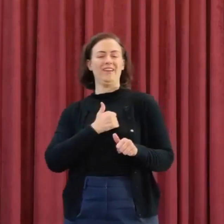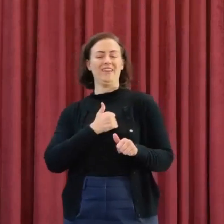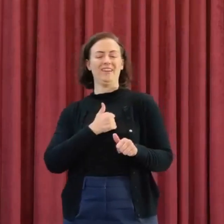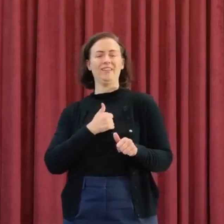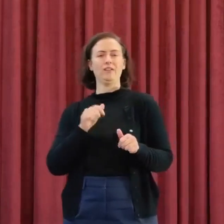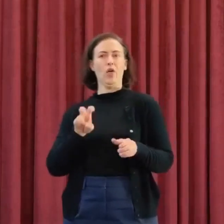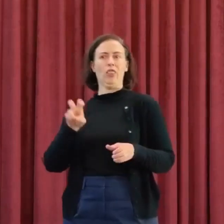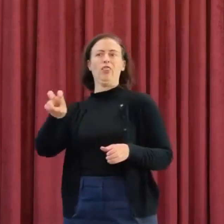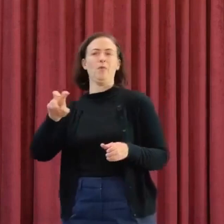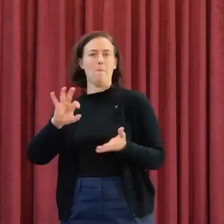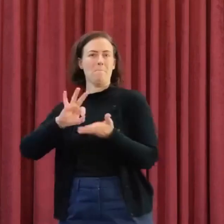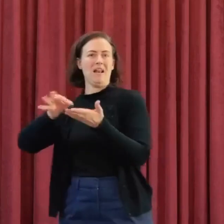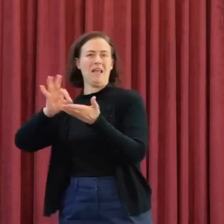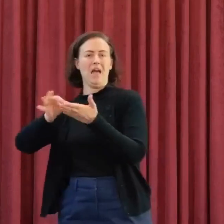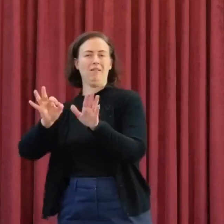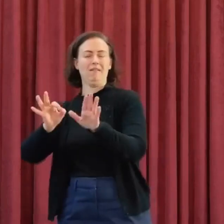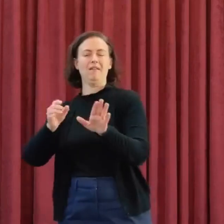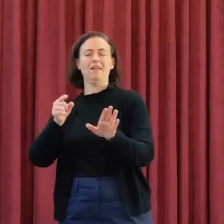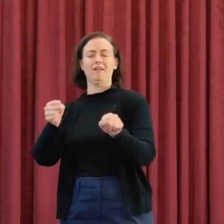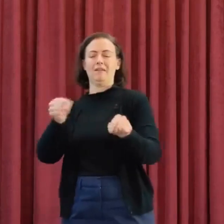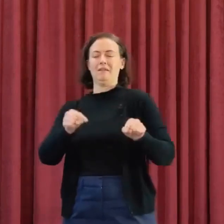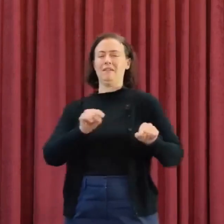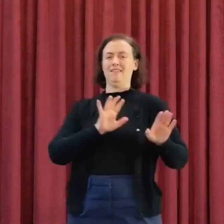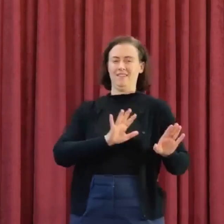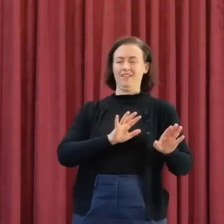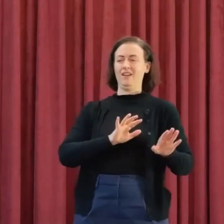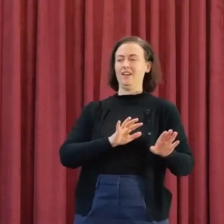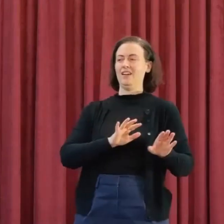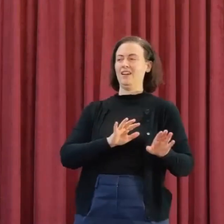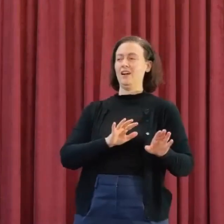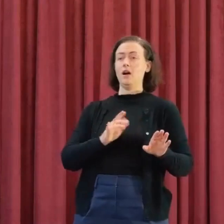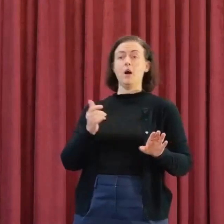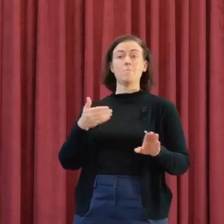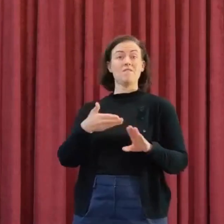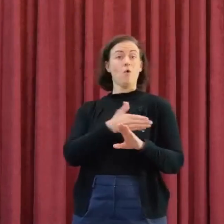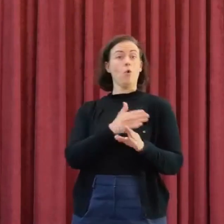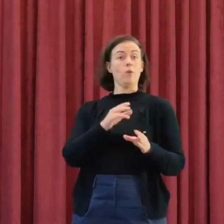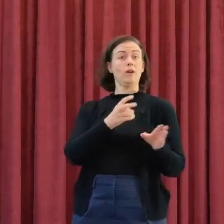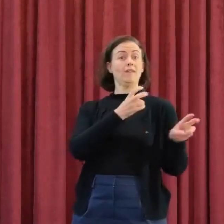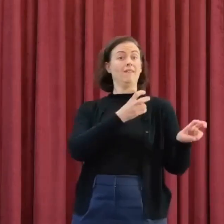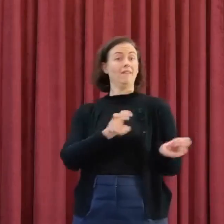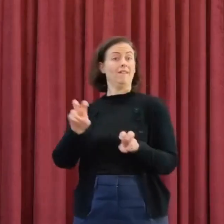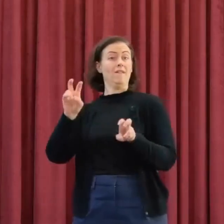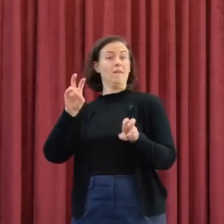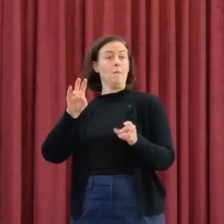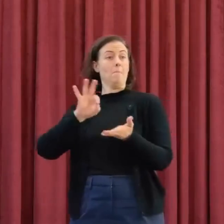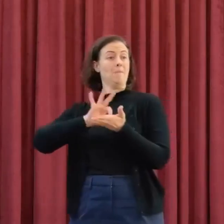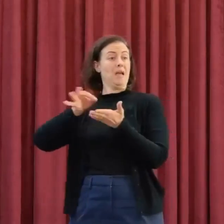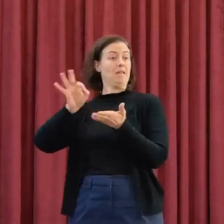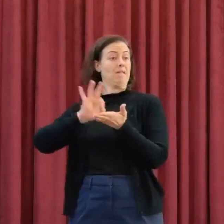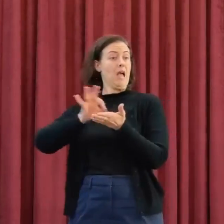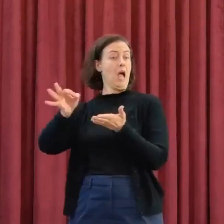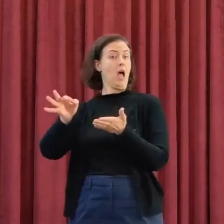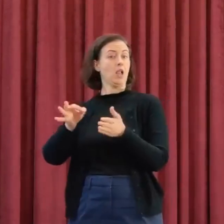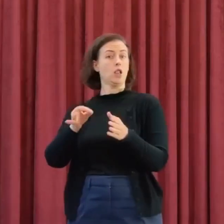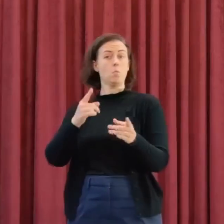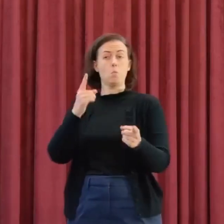before going that, I'm sorry. And do you have any question about the Medicare Advantage